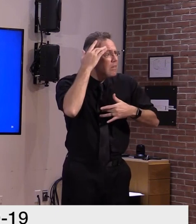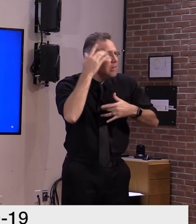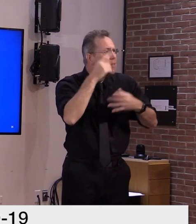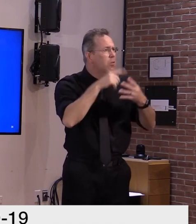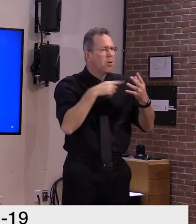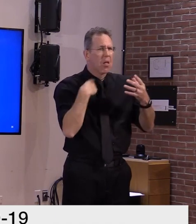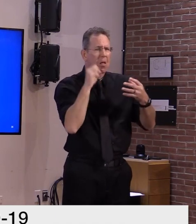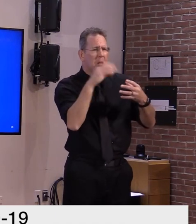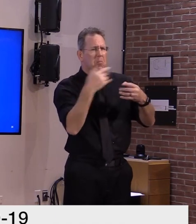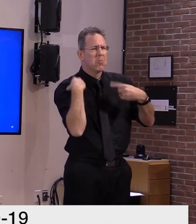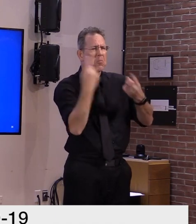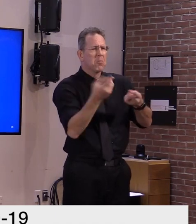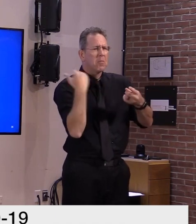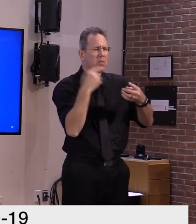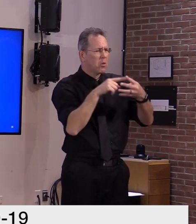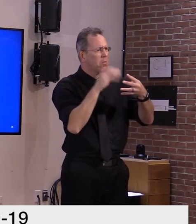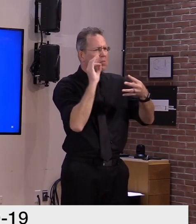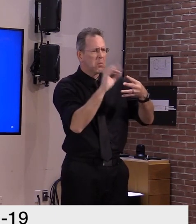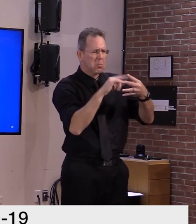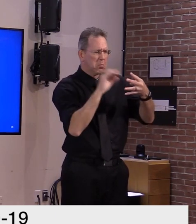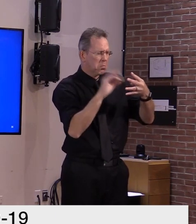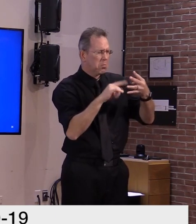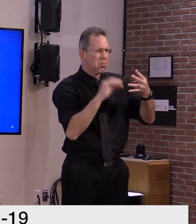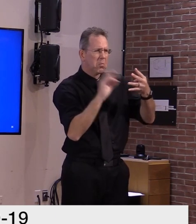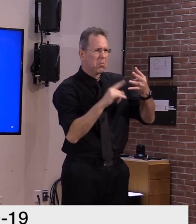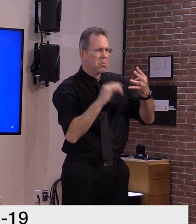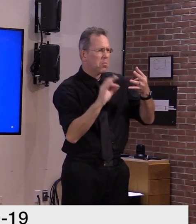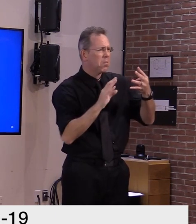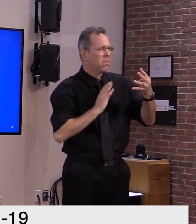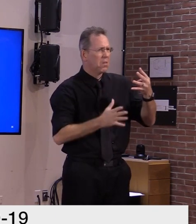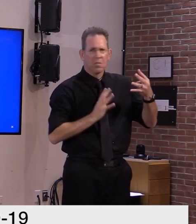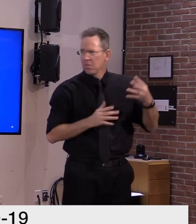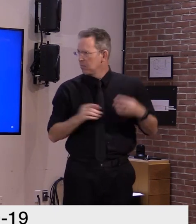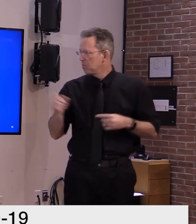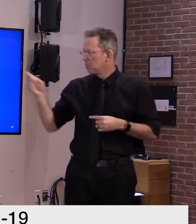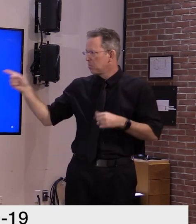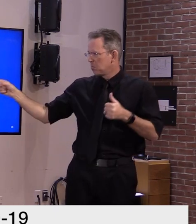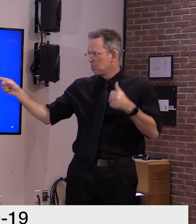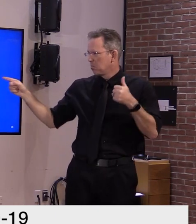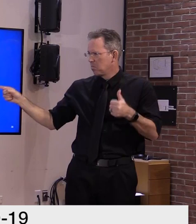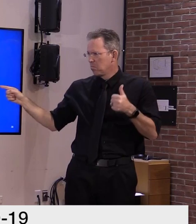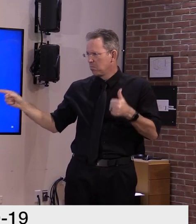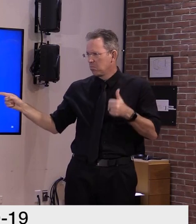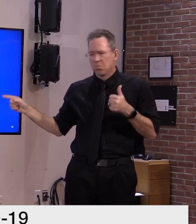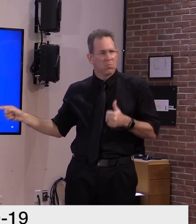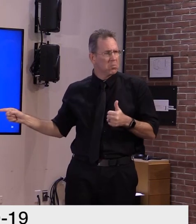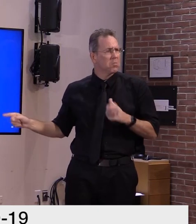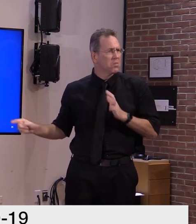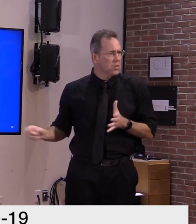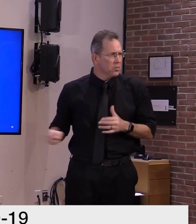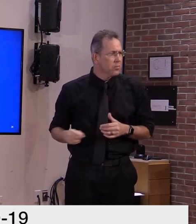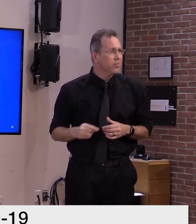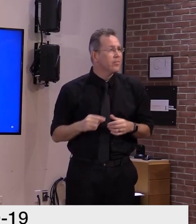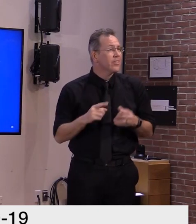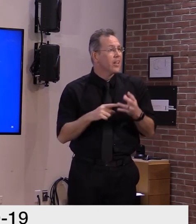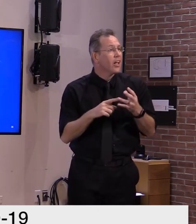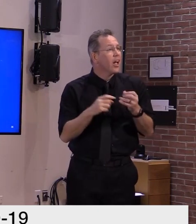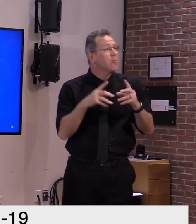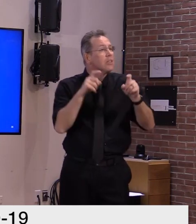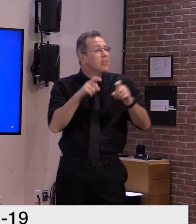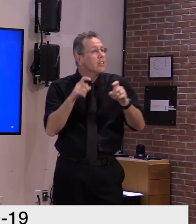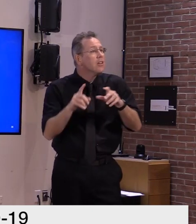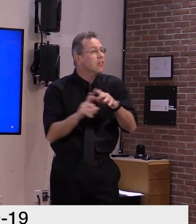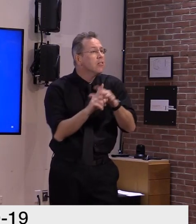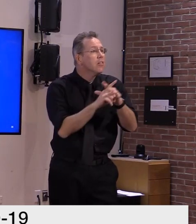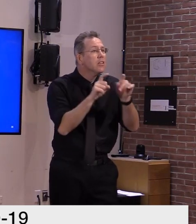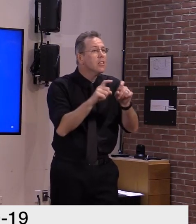I'll just mention, though, that in terms of positivity, we do remain to have the lowest positivity rate in the country. So again, everywhere is